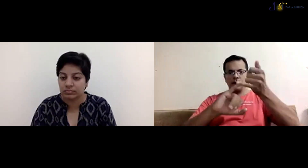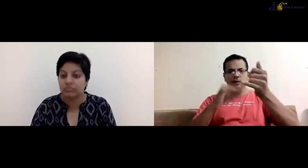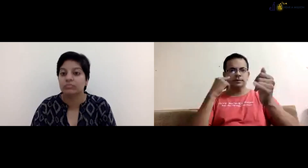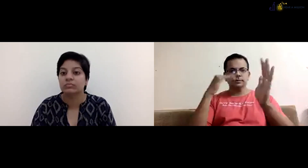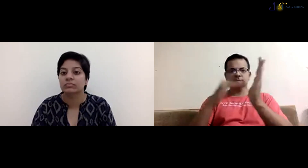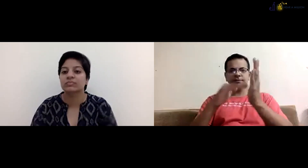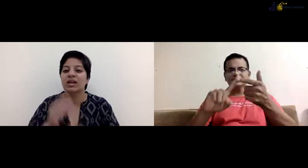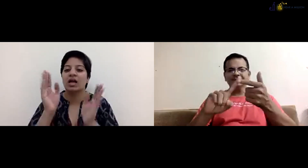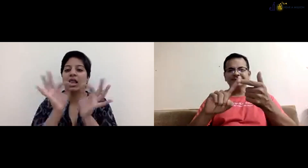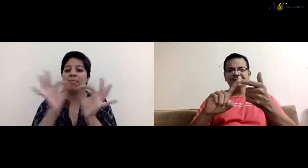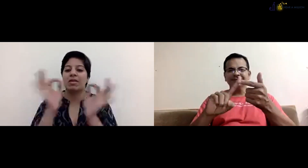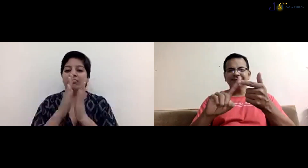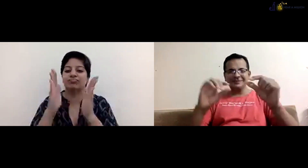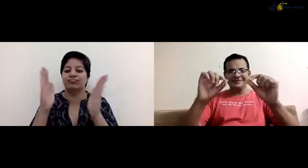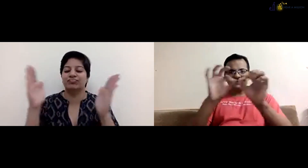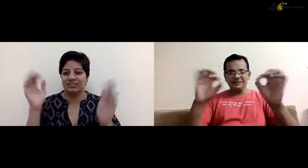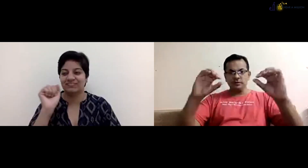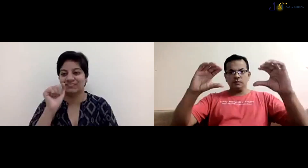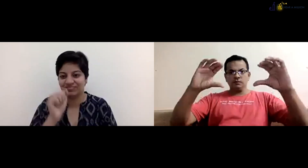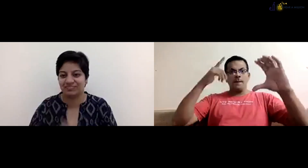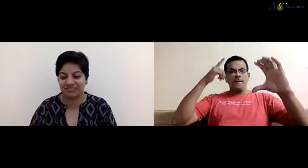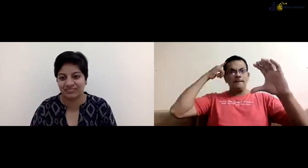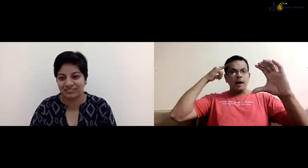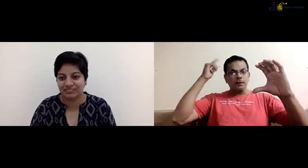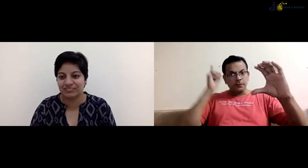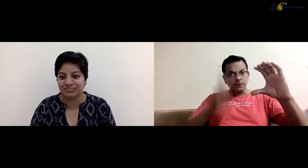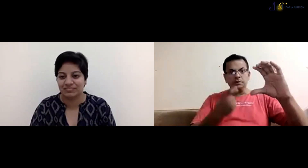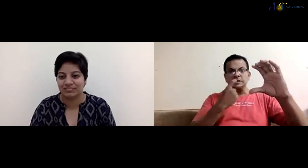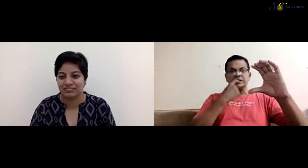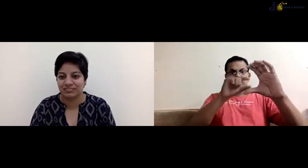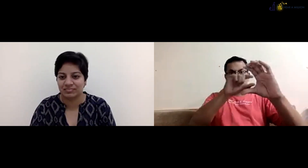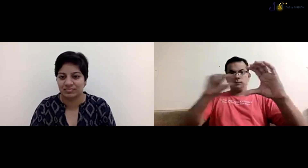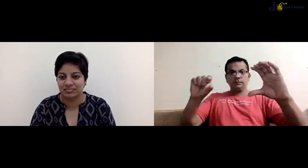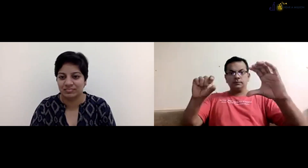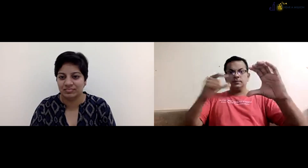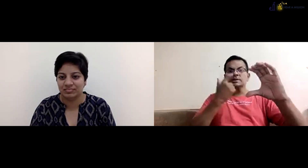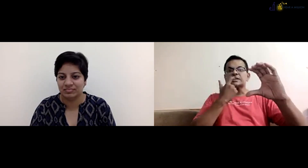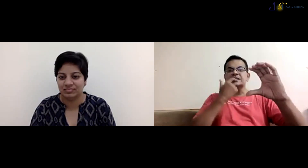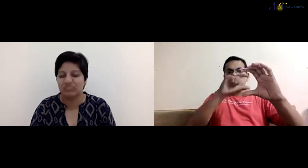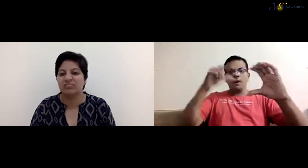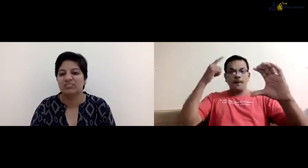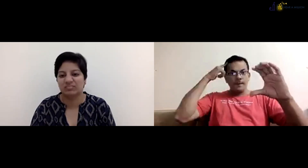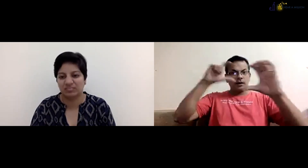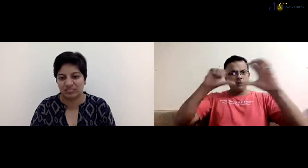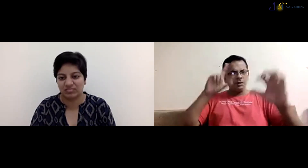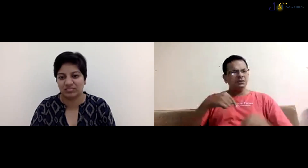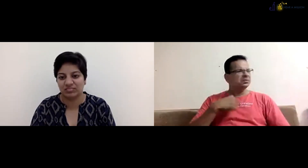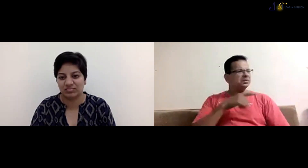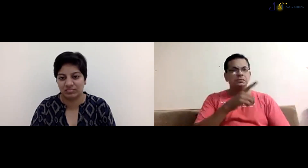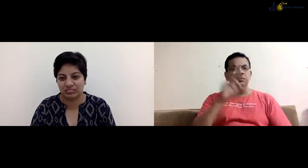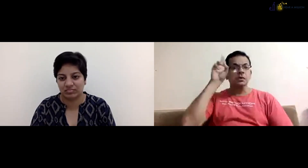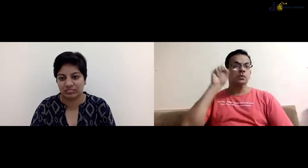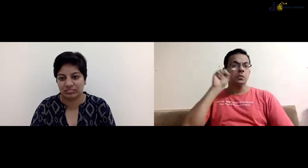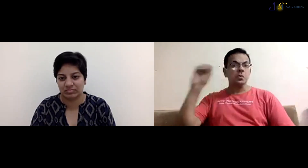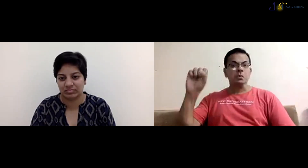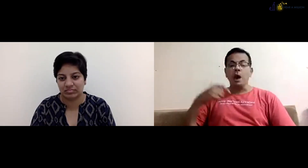font. They can increase the font size of the closed captioning. So that should be in black background and